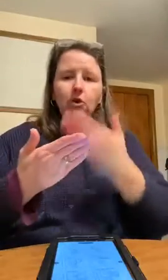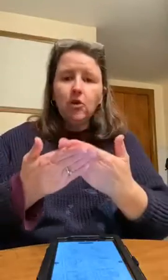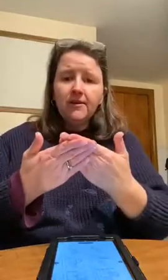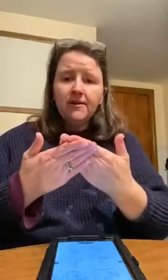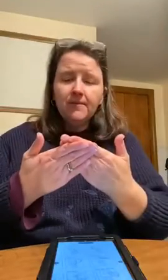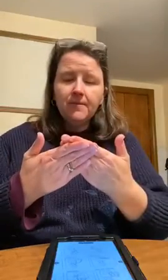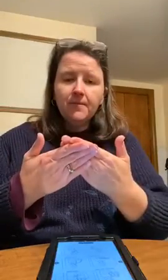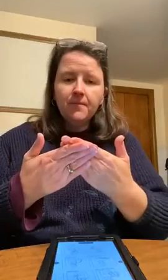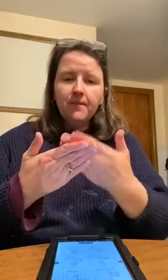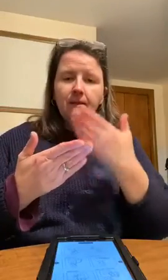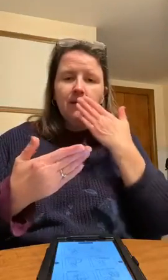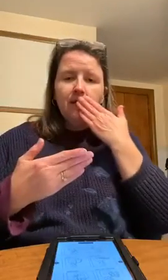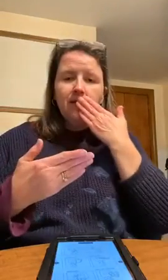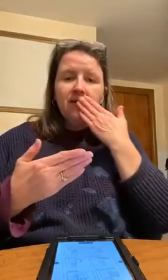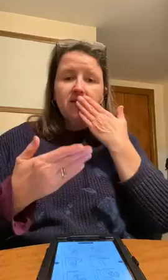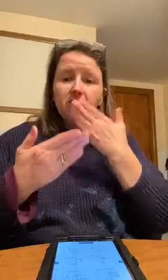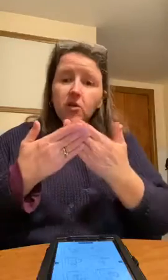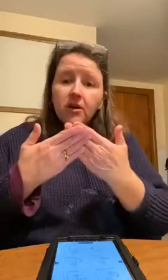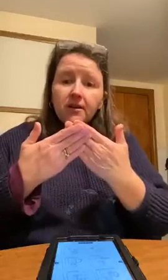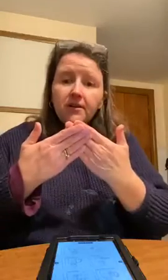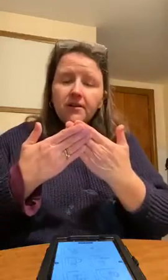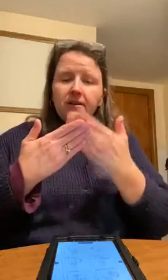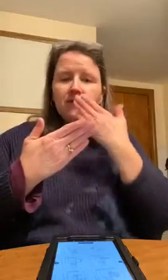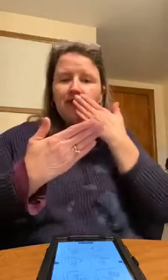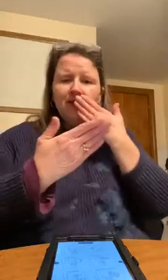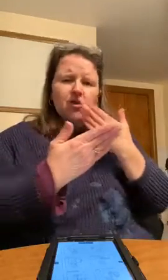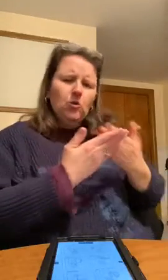good. This is good. It's kind of shorter.